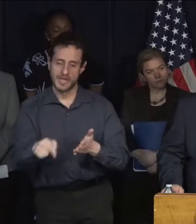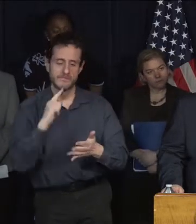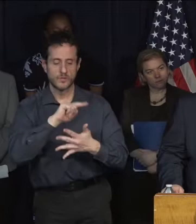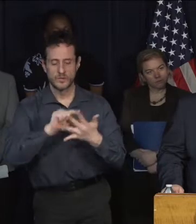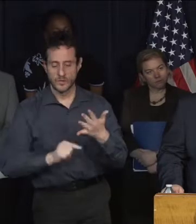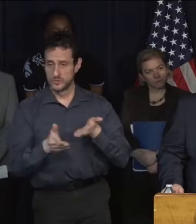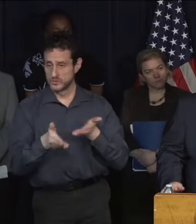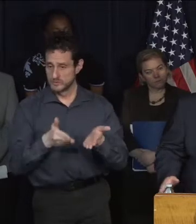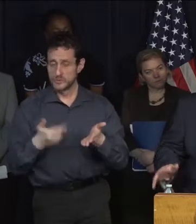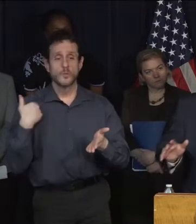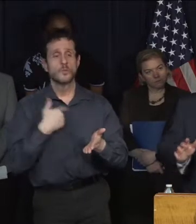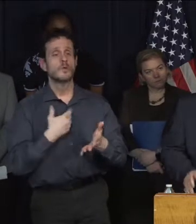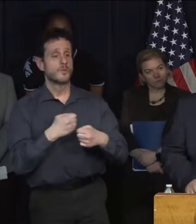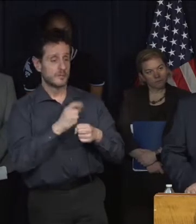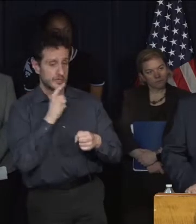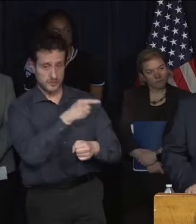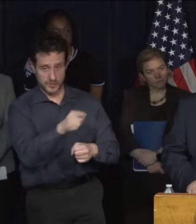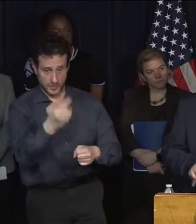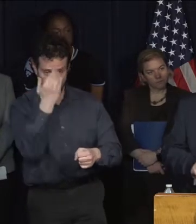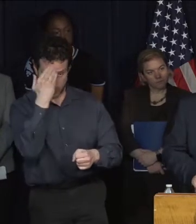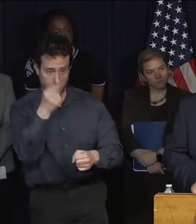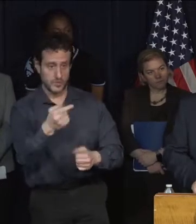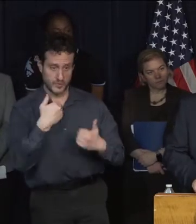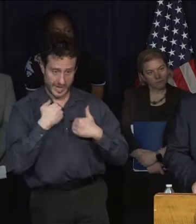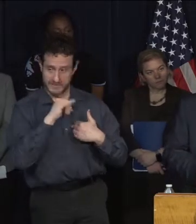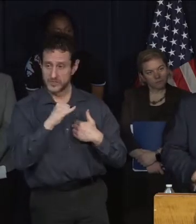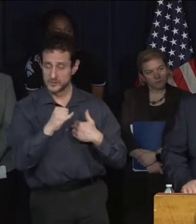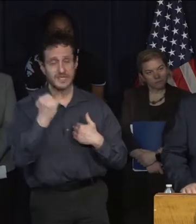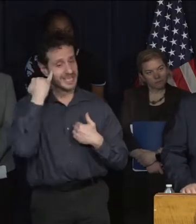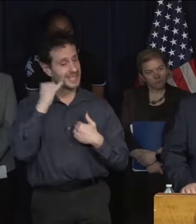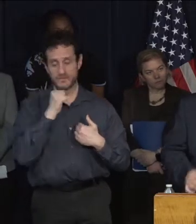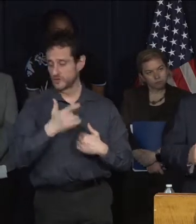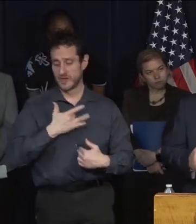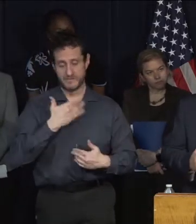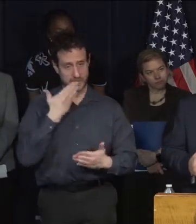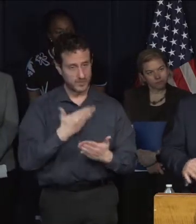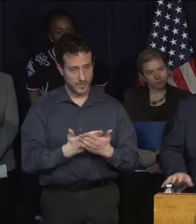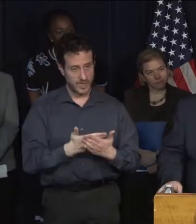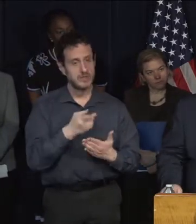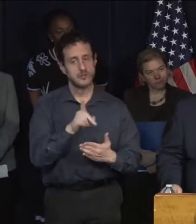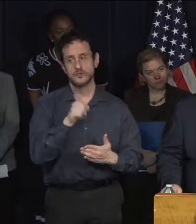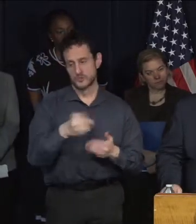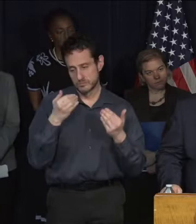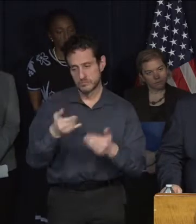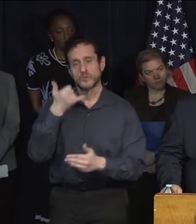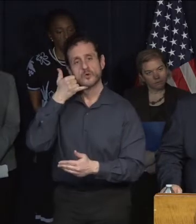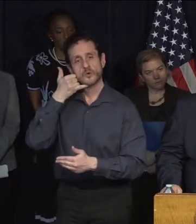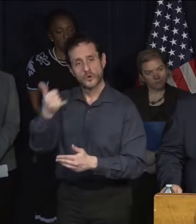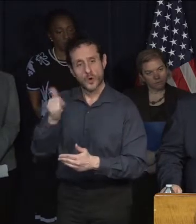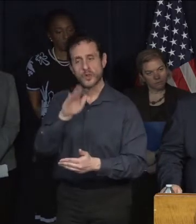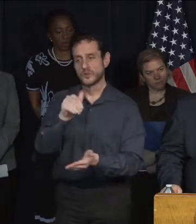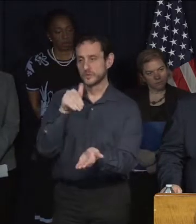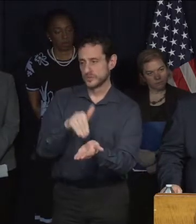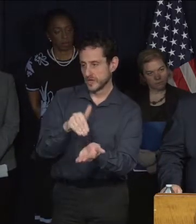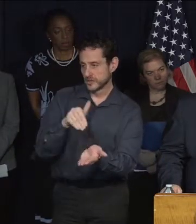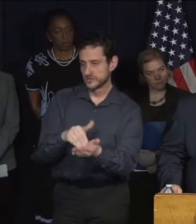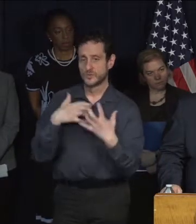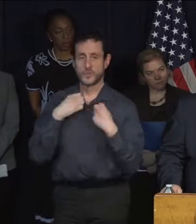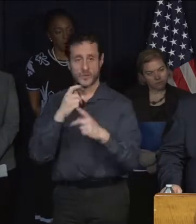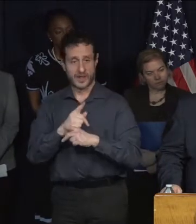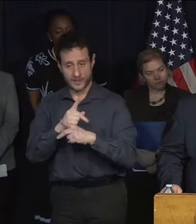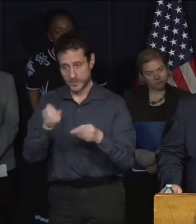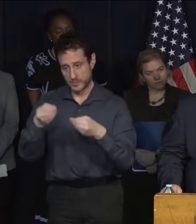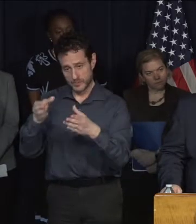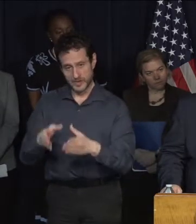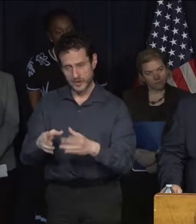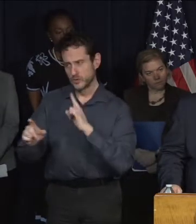they are covered and that if you're not feeling well, you should reach out to your, you should call your healthcare provider and talk